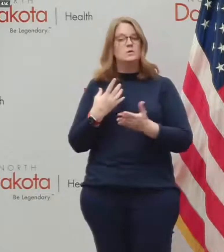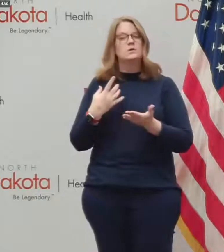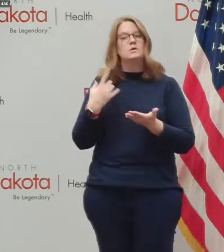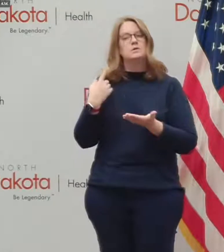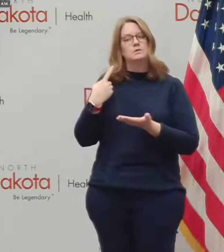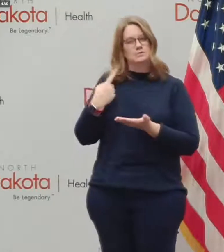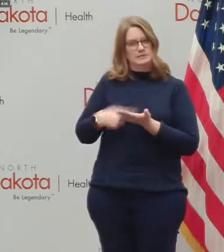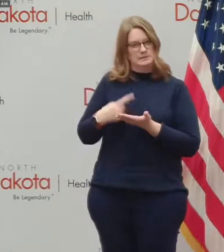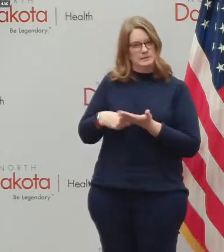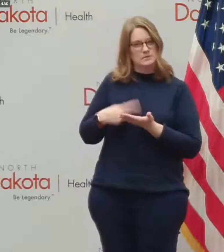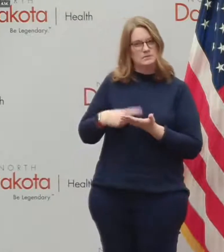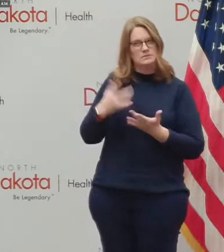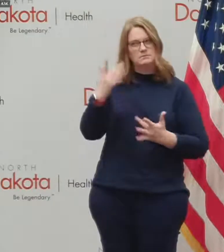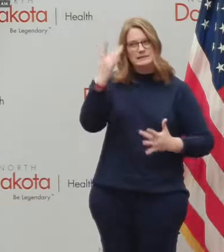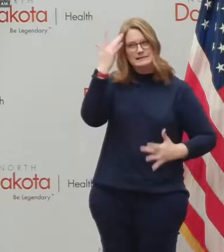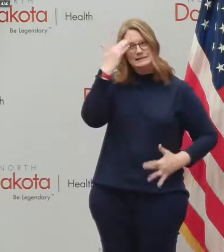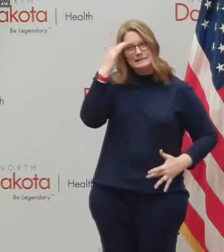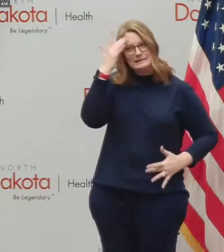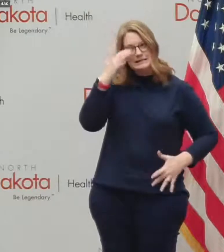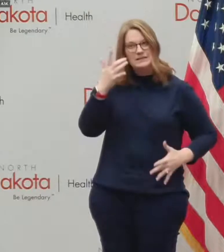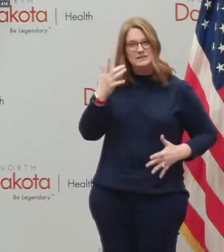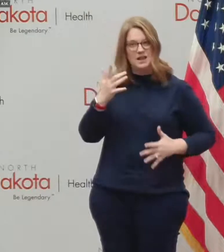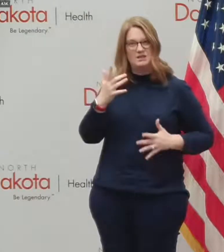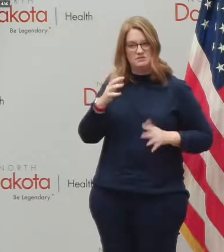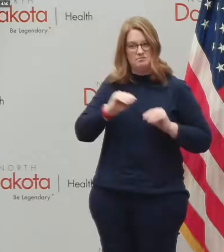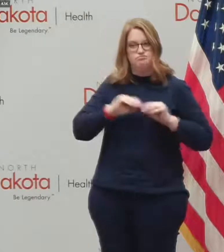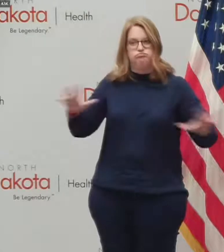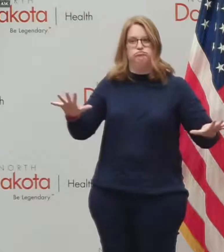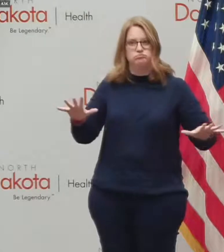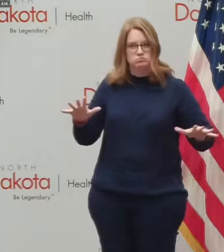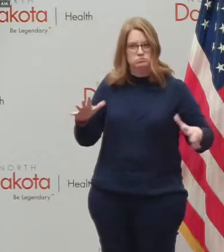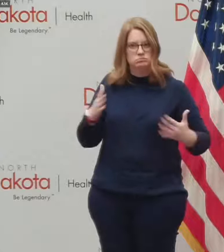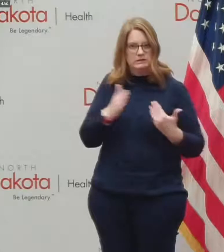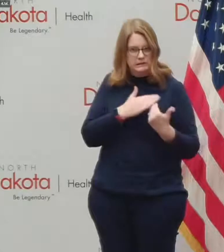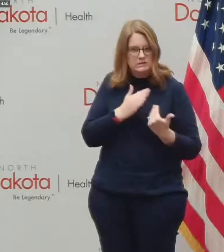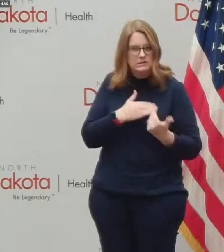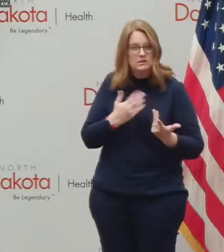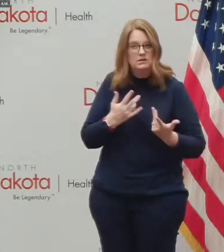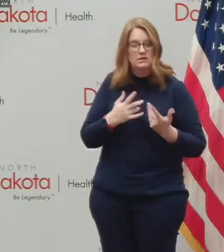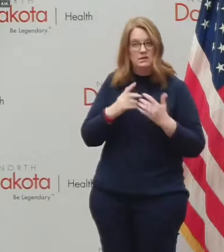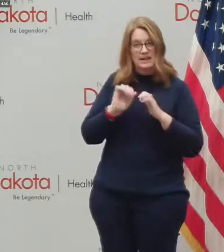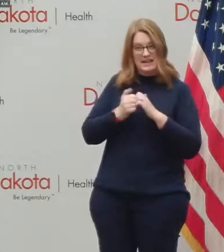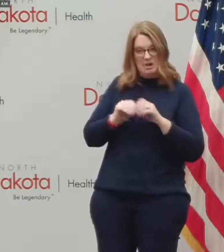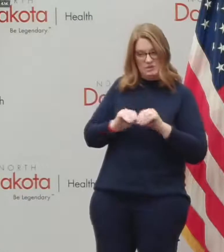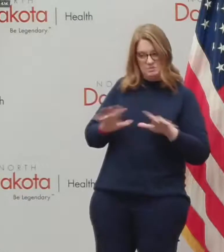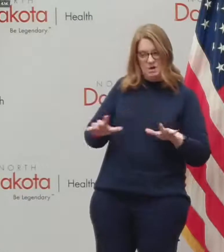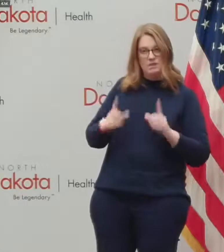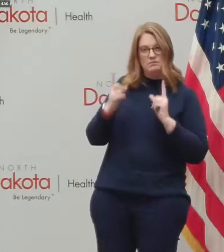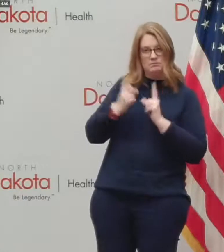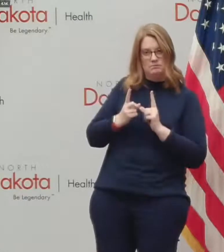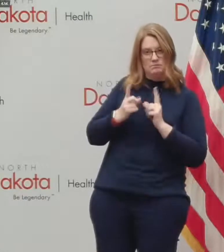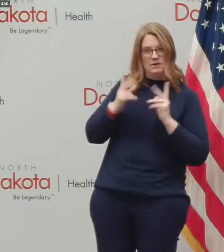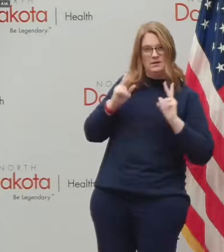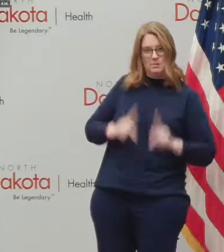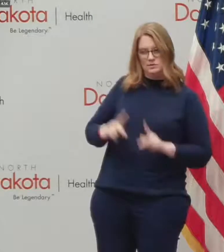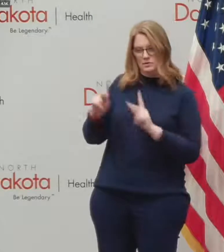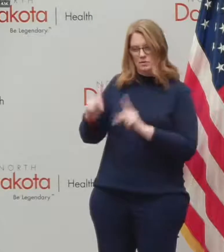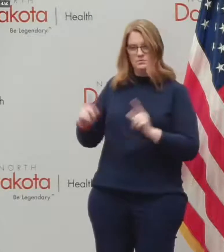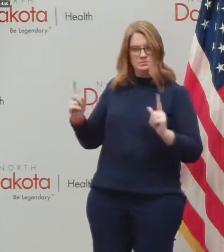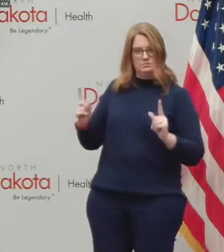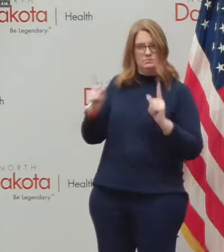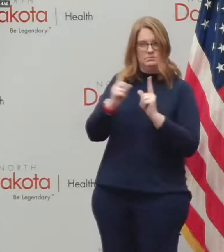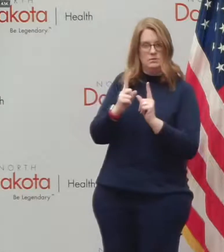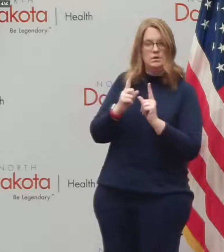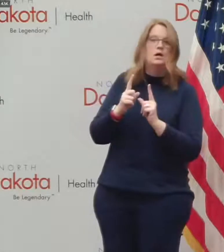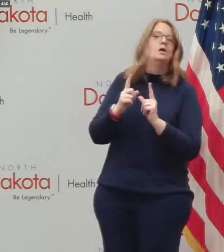you have a disease that's highly infectious and it's transmitted human to human, if we have these transmissible moments, whether